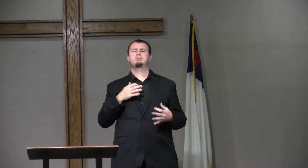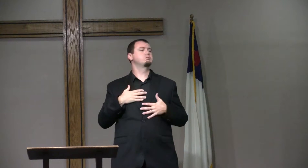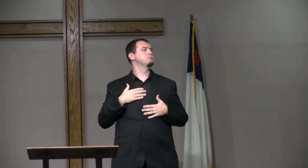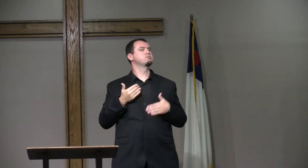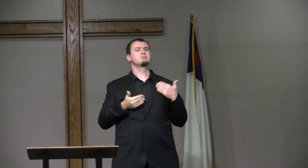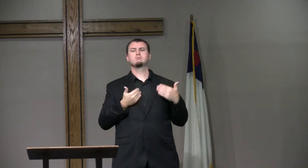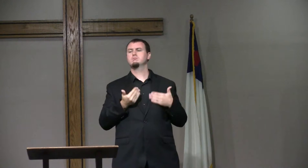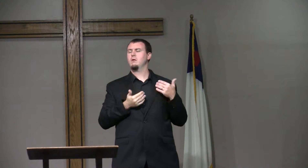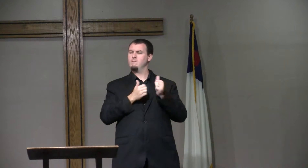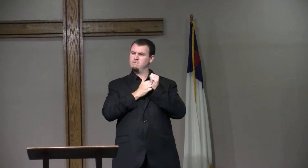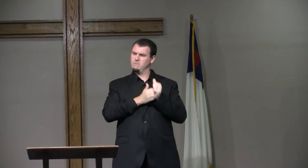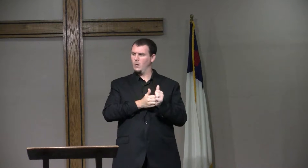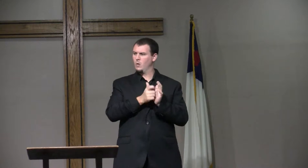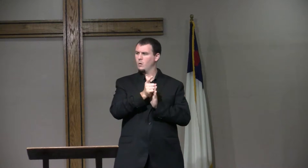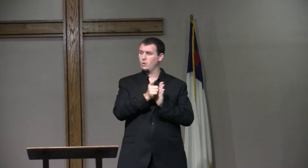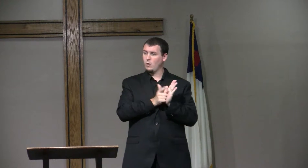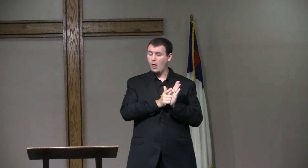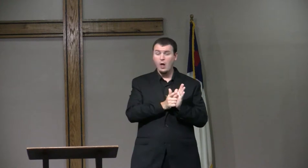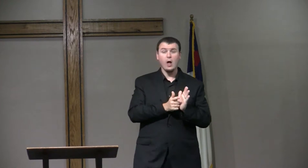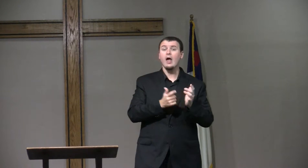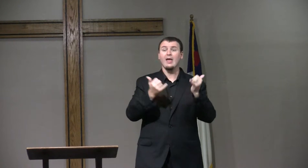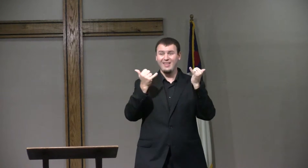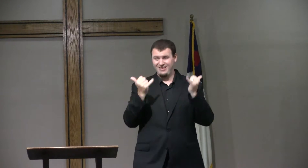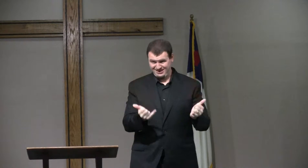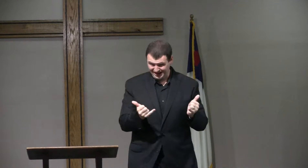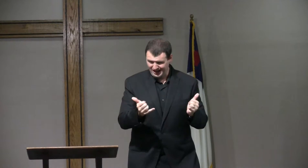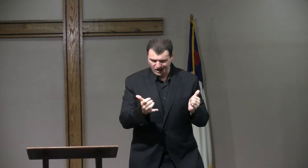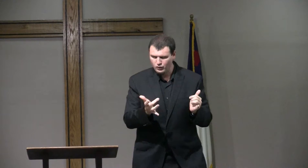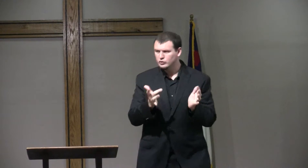you into heaven. The Pharisees thought that their